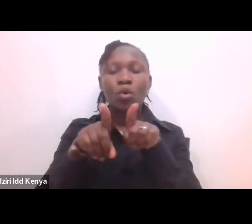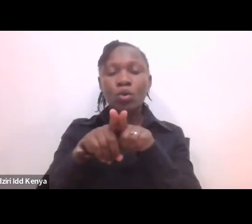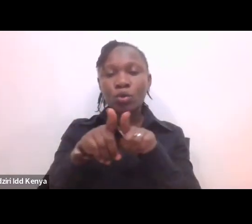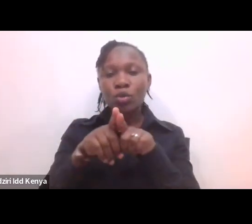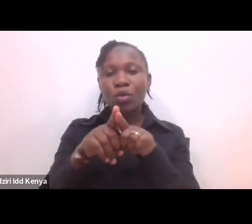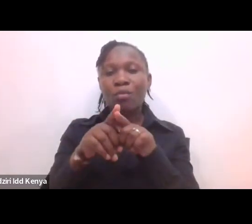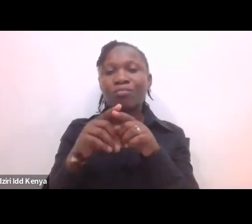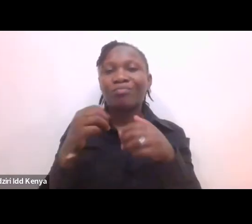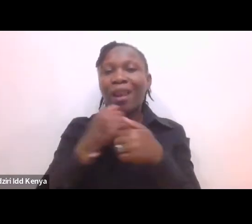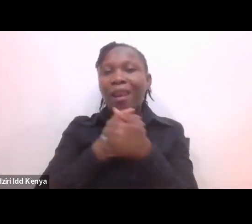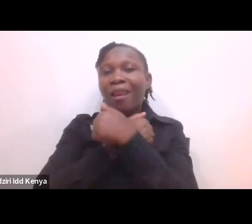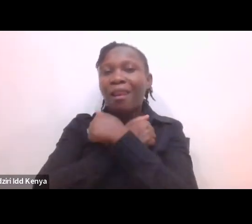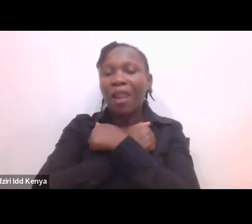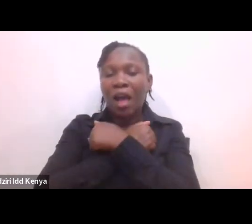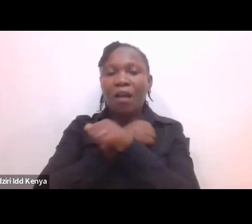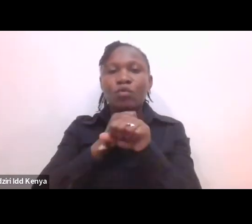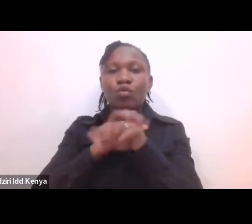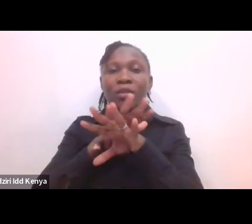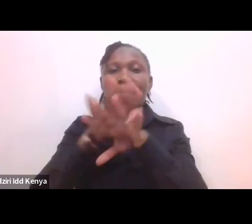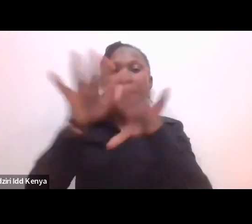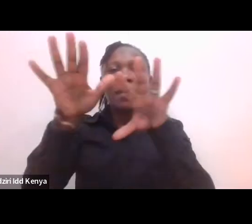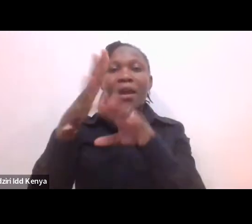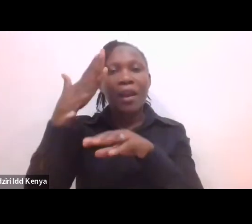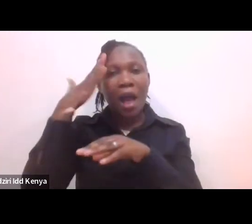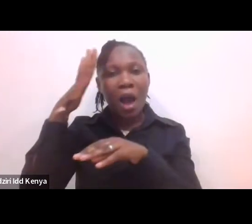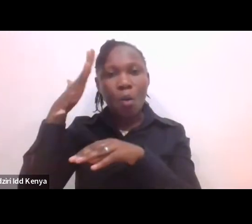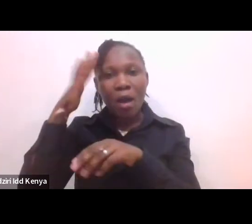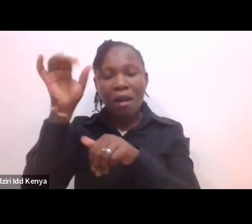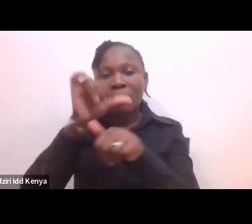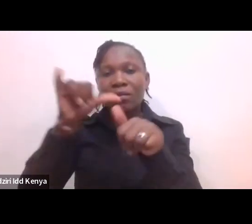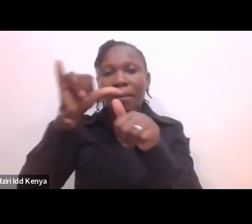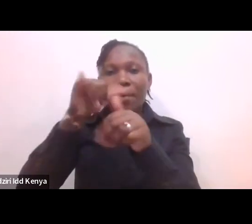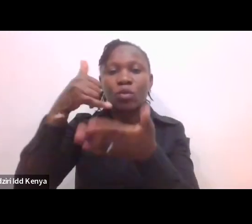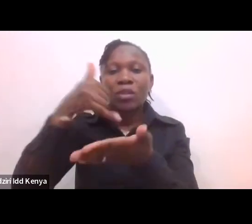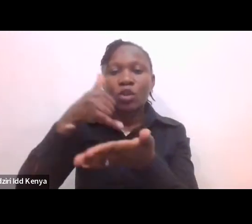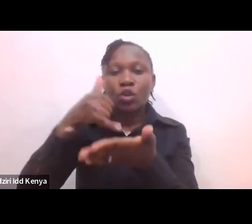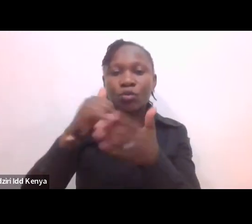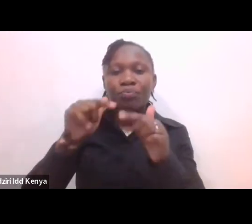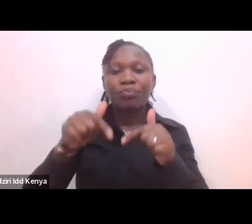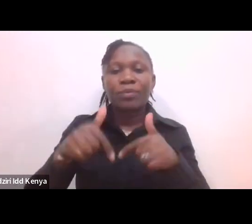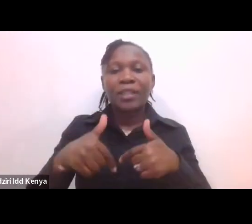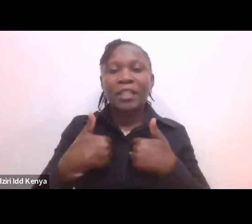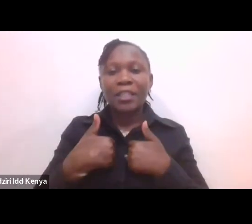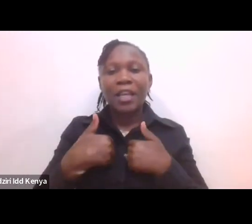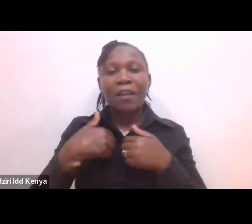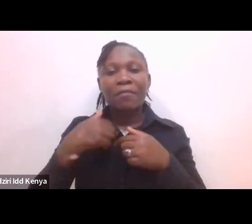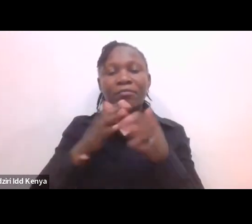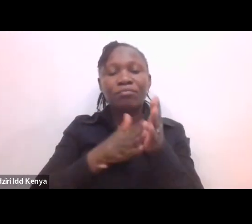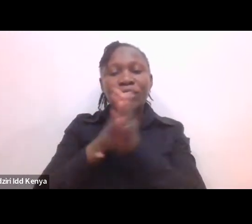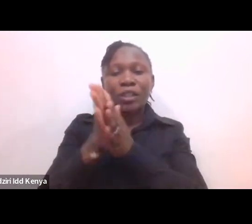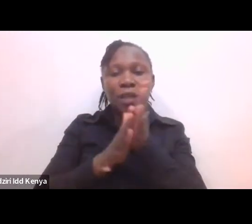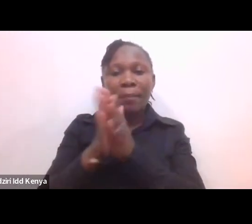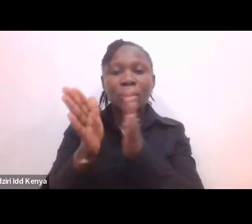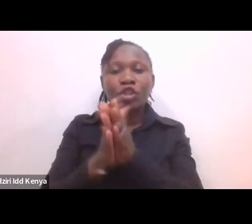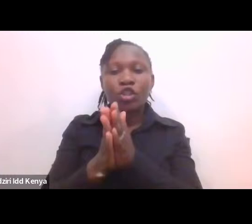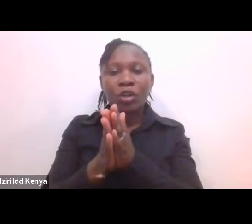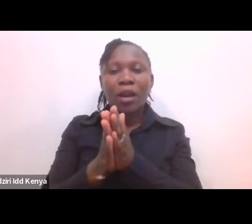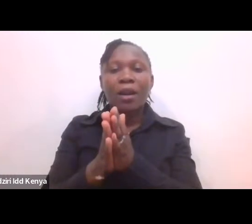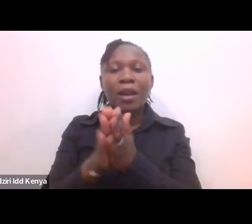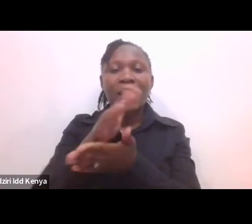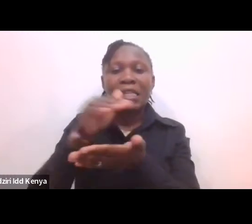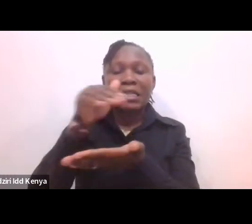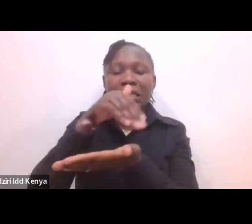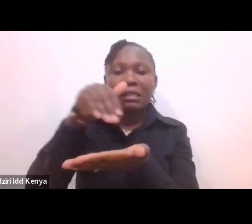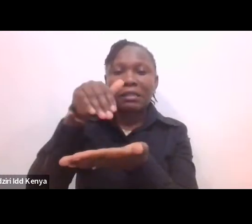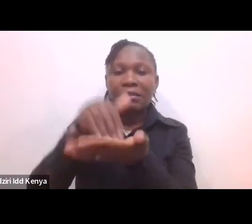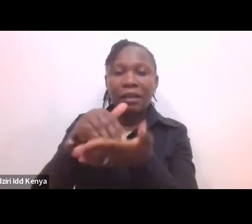about spreading awareness about inclusion, self-determination, and person-centered practices. So for some fun things that I